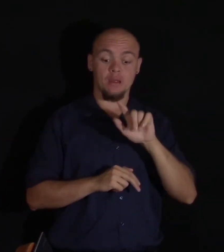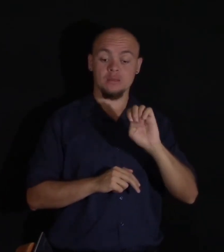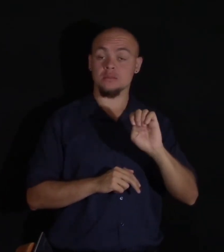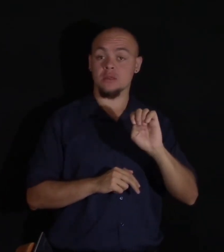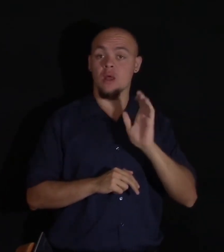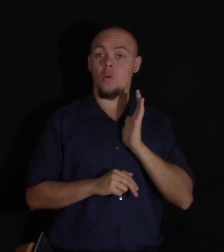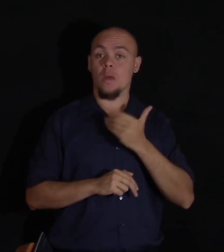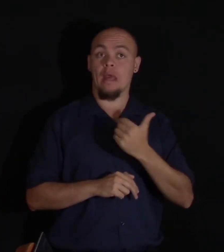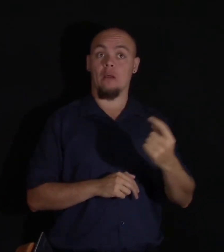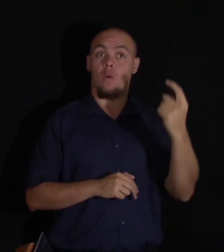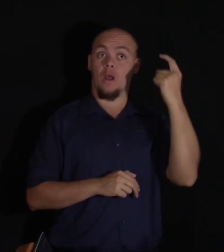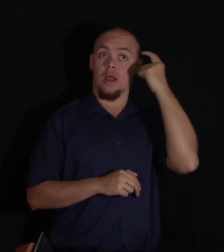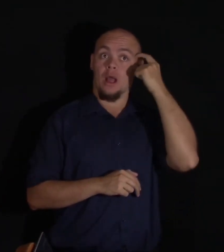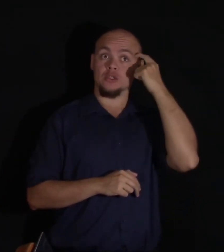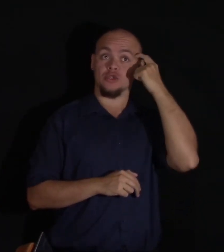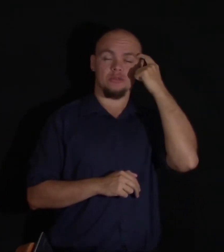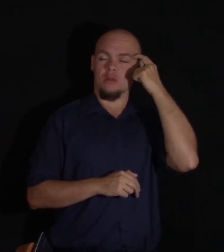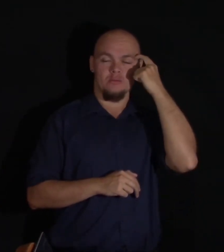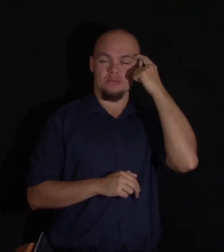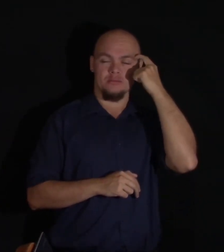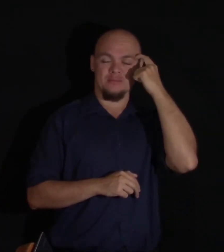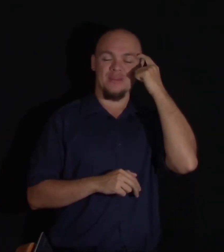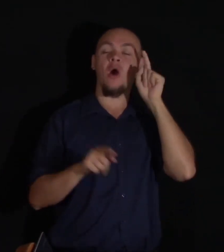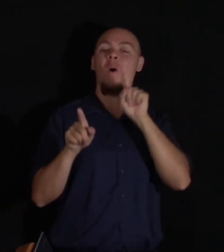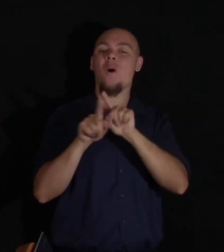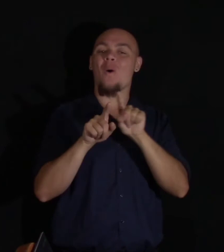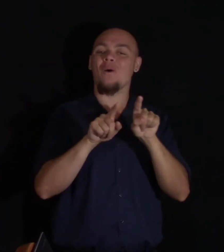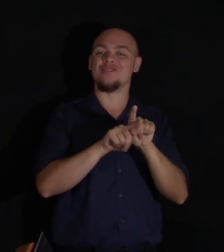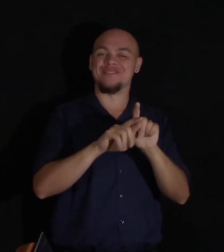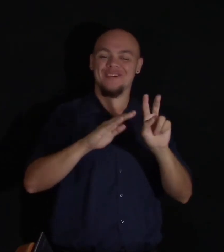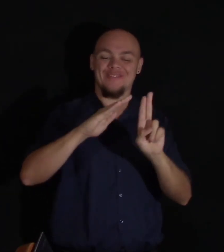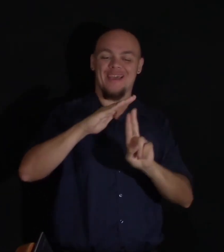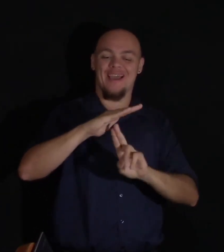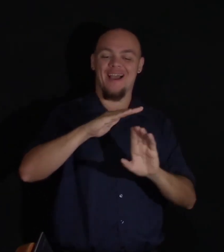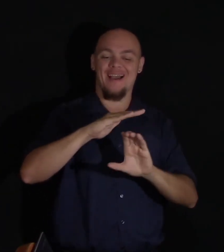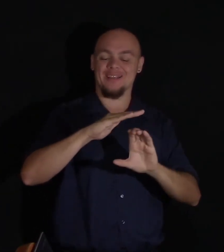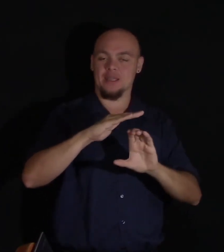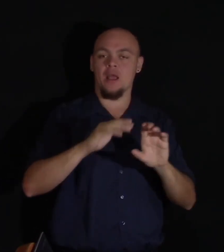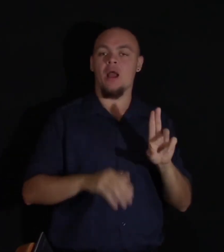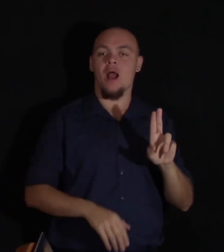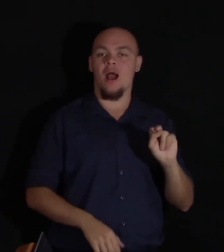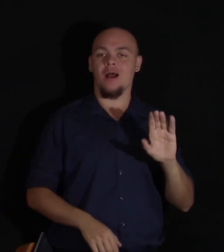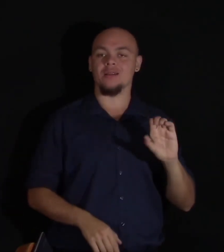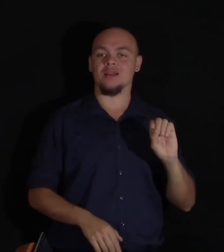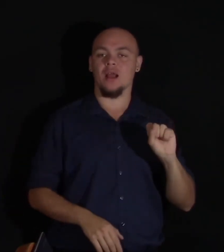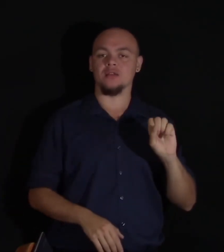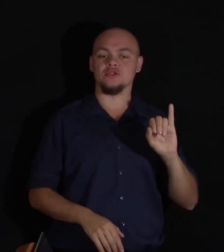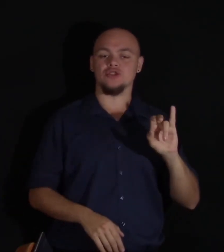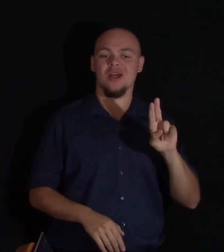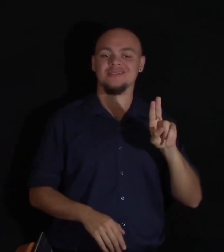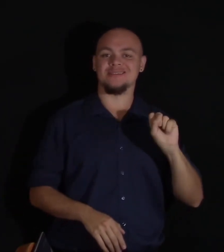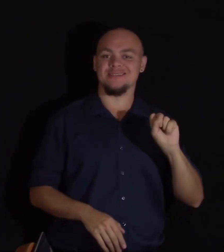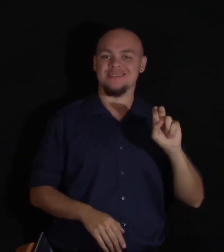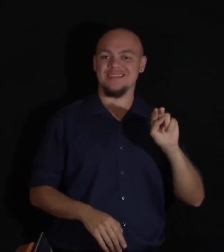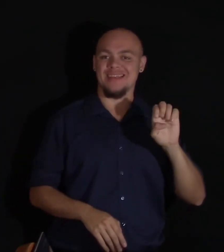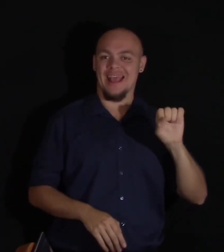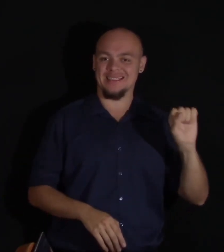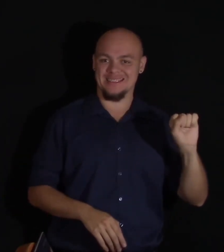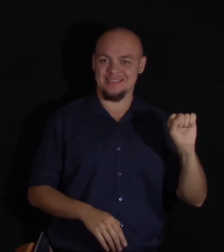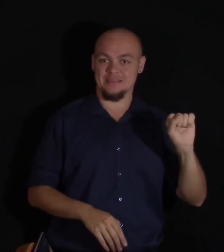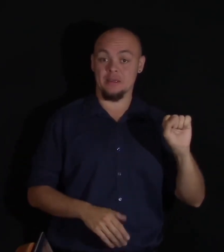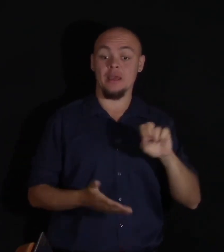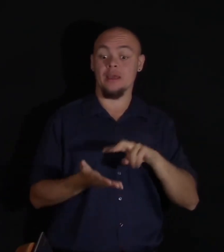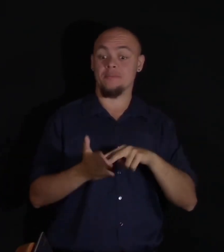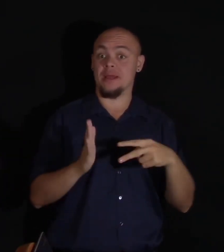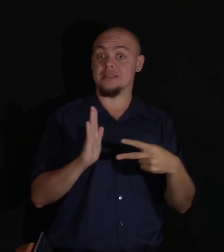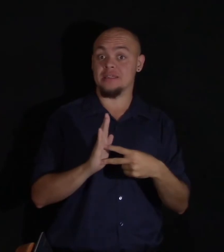our consciousness, but also with our unconsciousness. And by